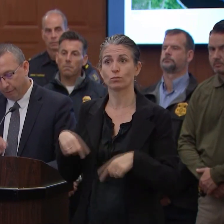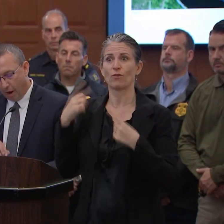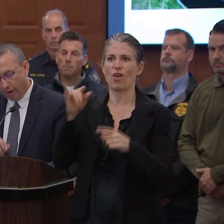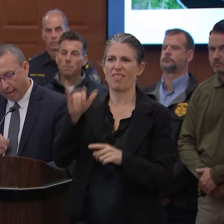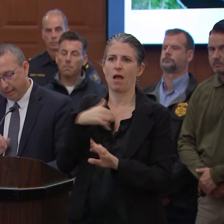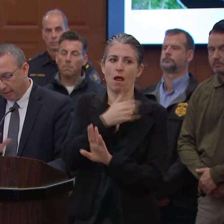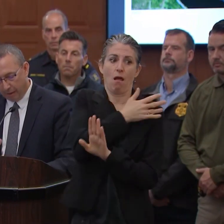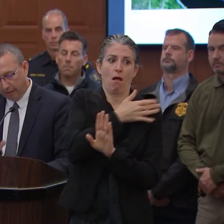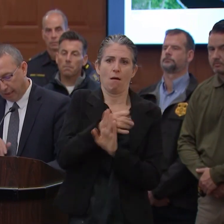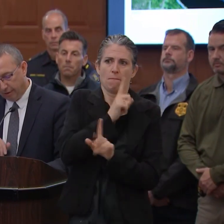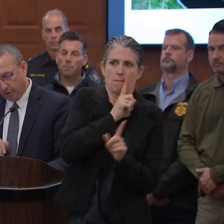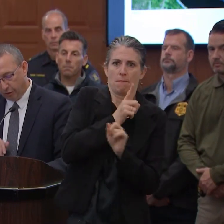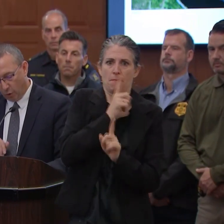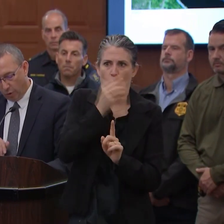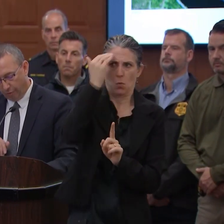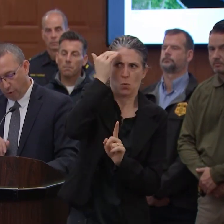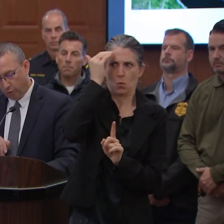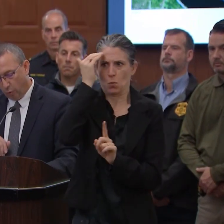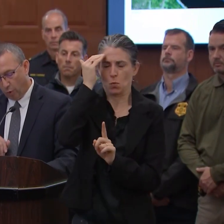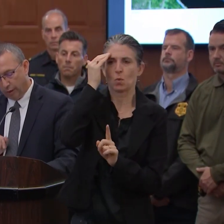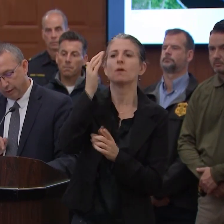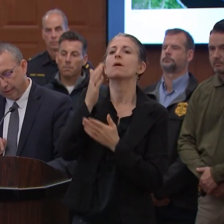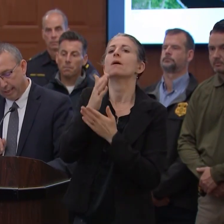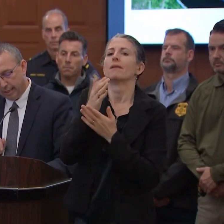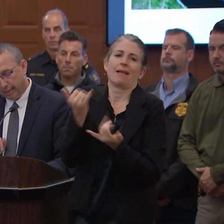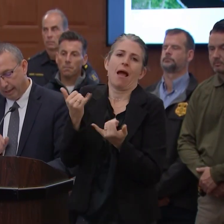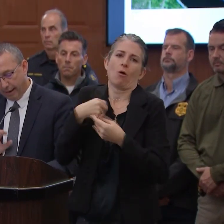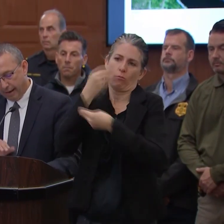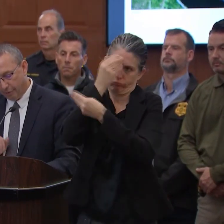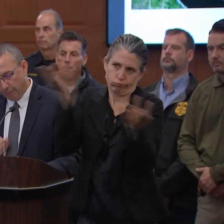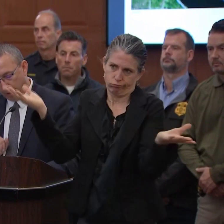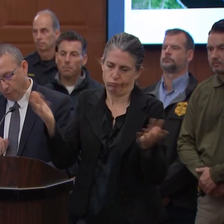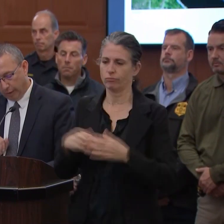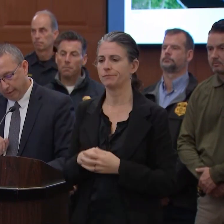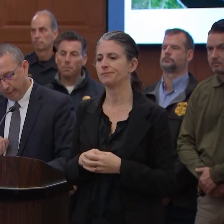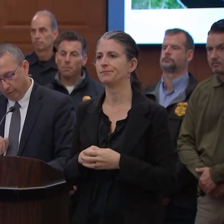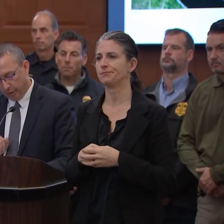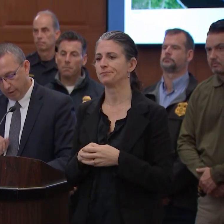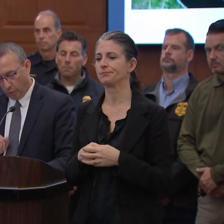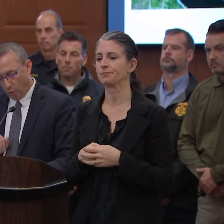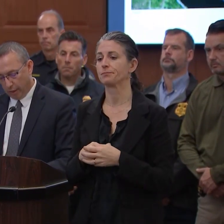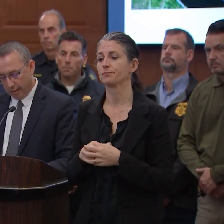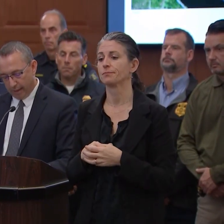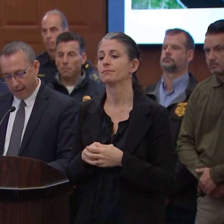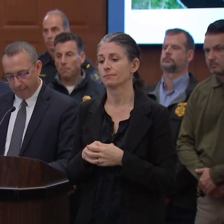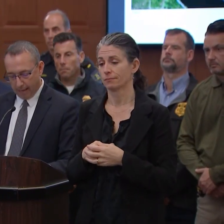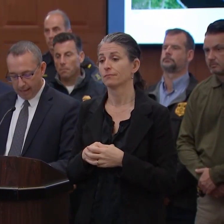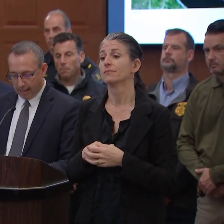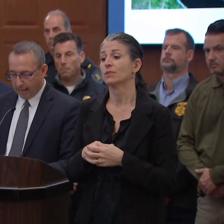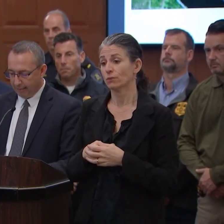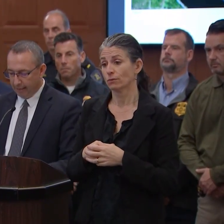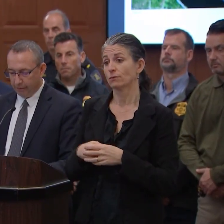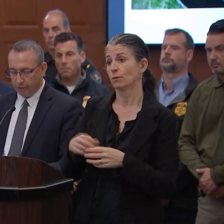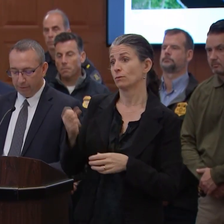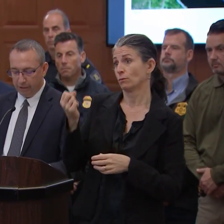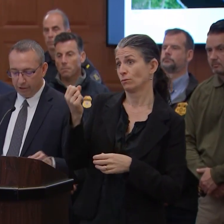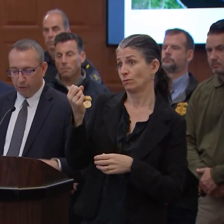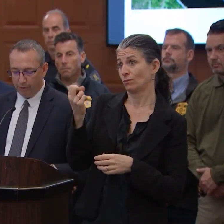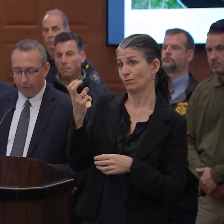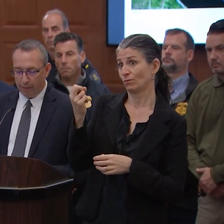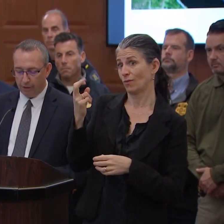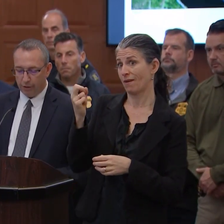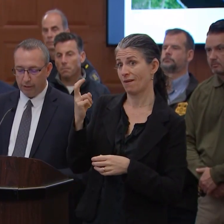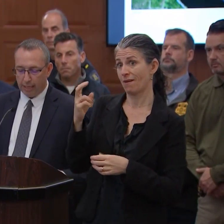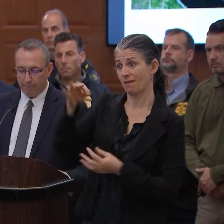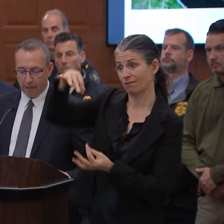again, from our end, about a dozen or so of those warrants, and everybody will continue to work on that. I think there's some